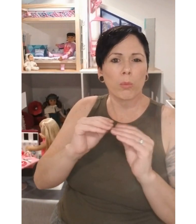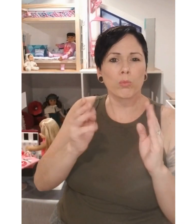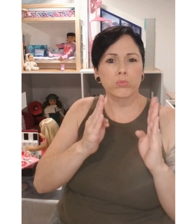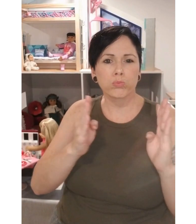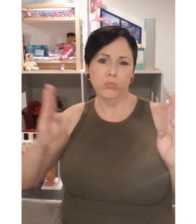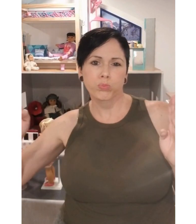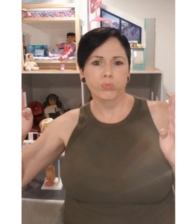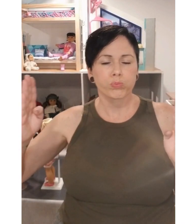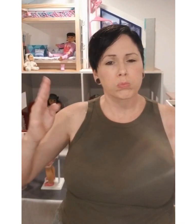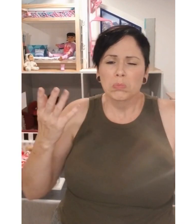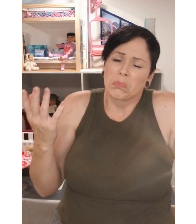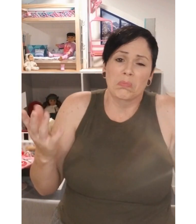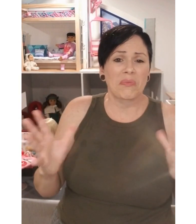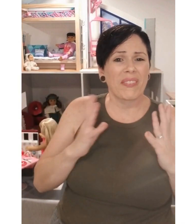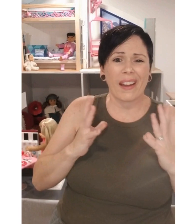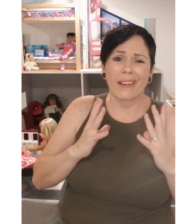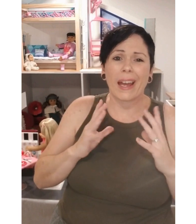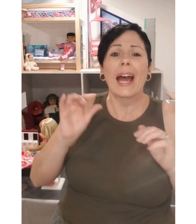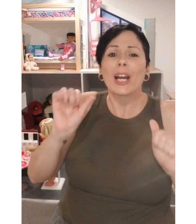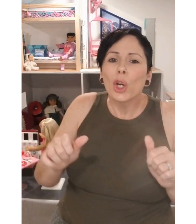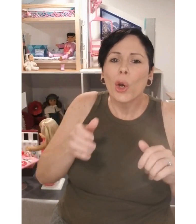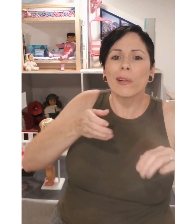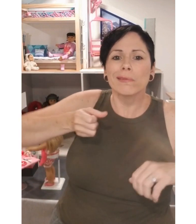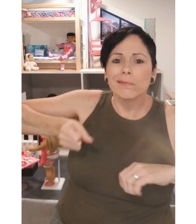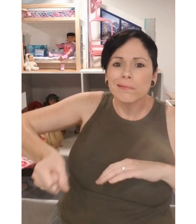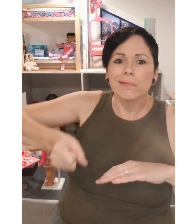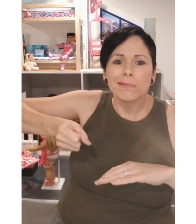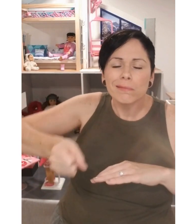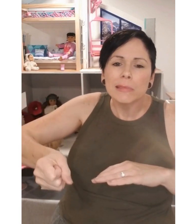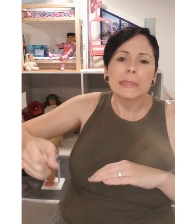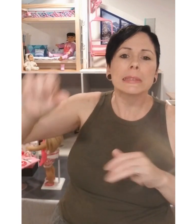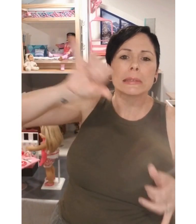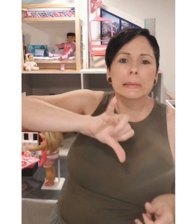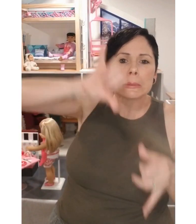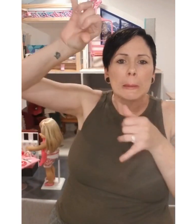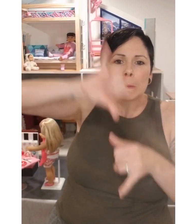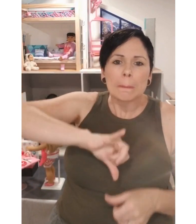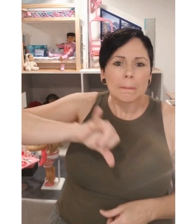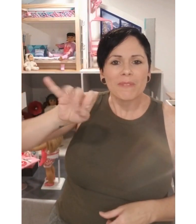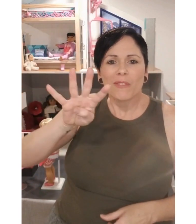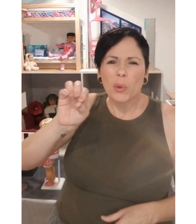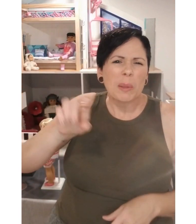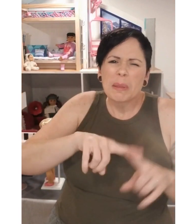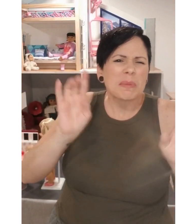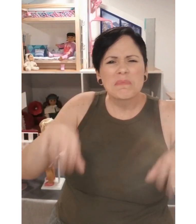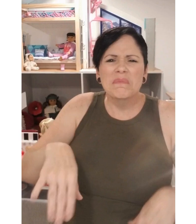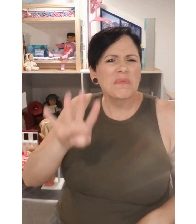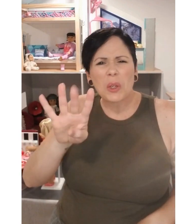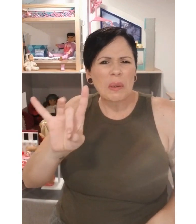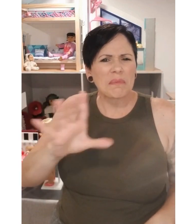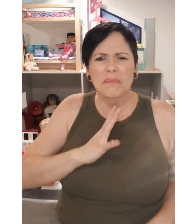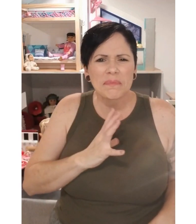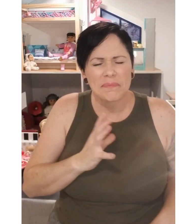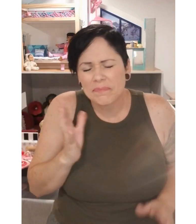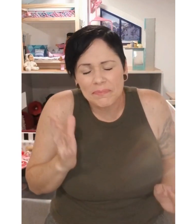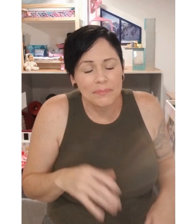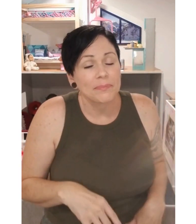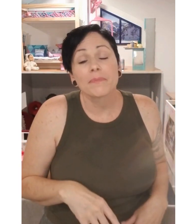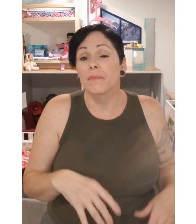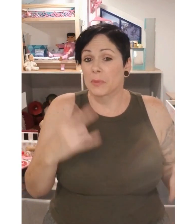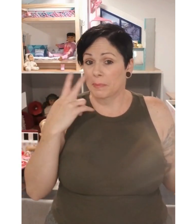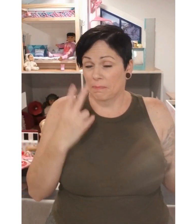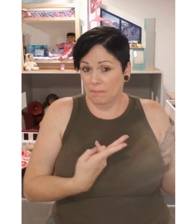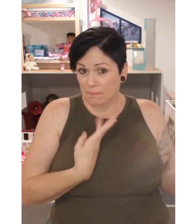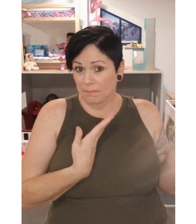I just figured I would use them as they were, so I didn't have to do any extra cutting. So I started with 48 inches, as you